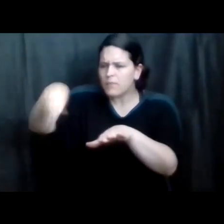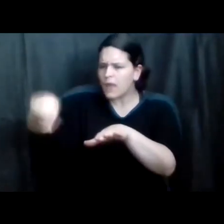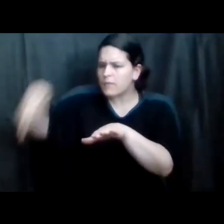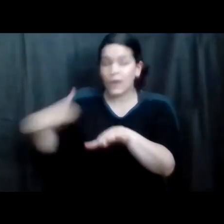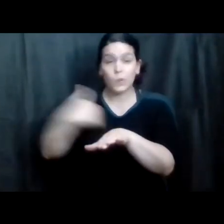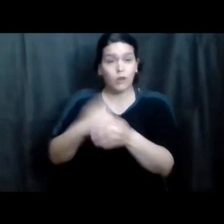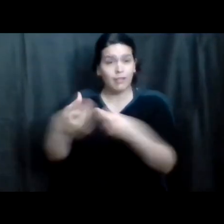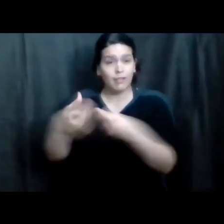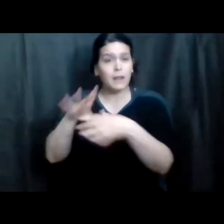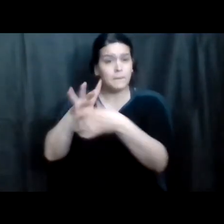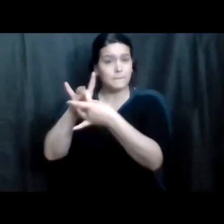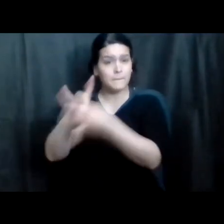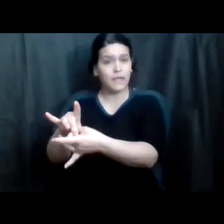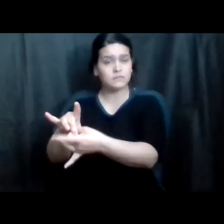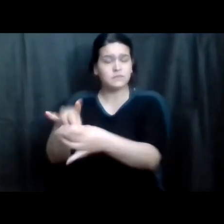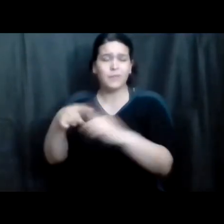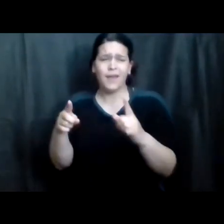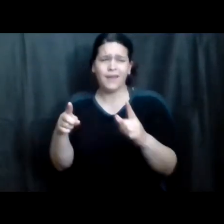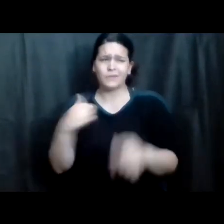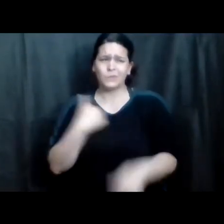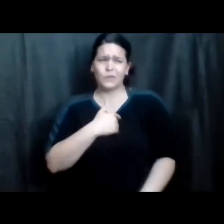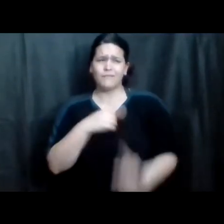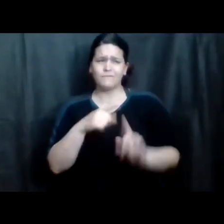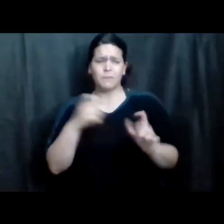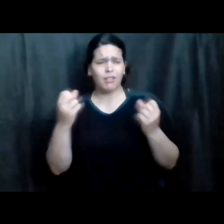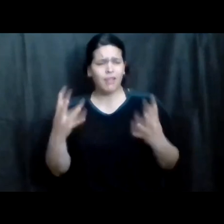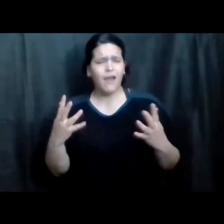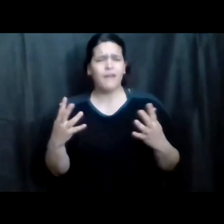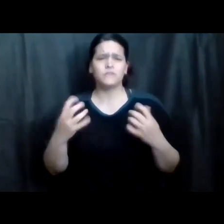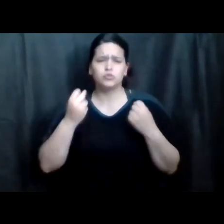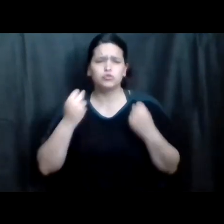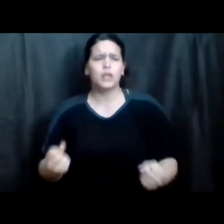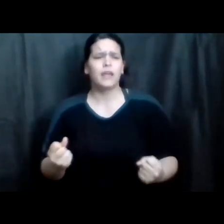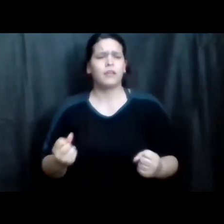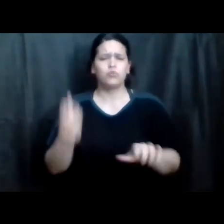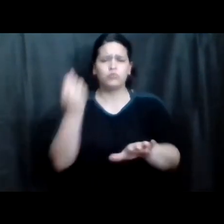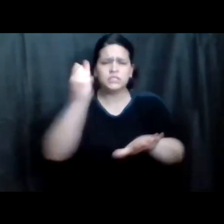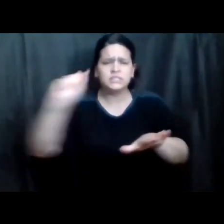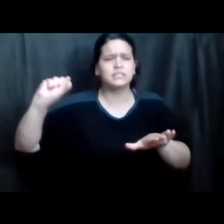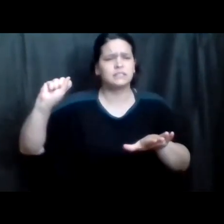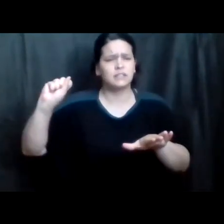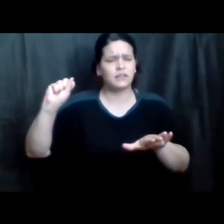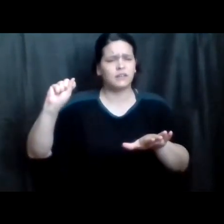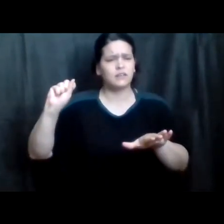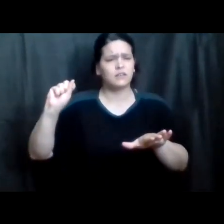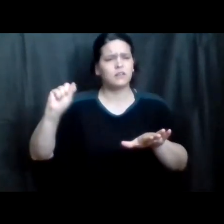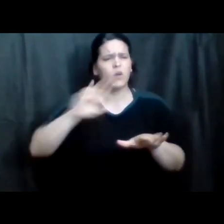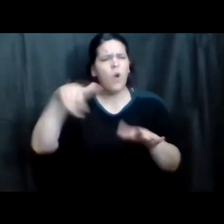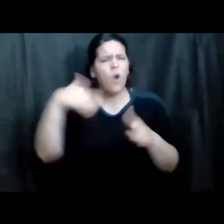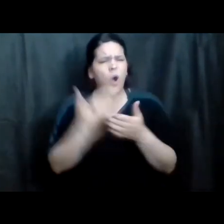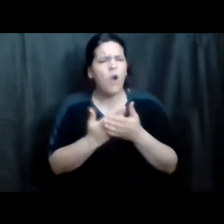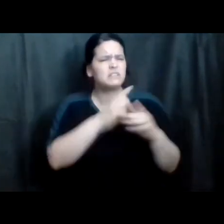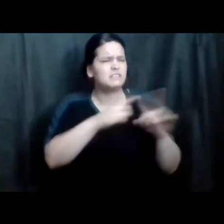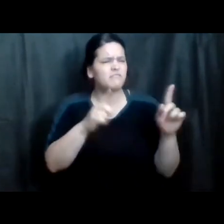from a lot of strength in resisting these forms of oppression that would try